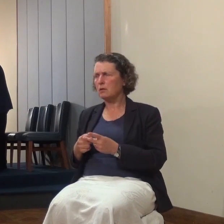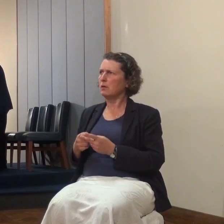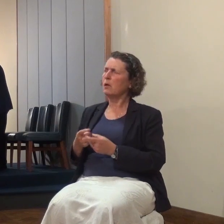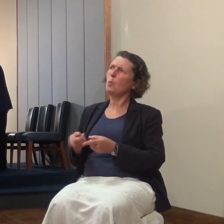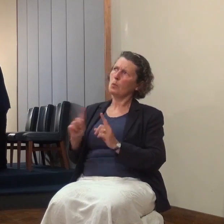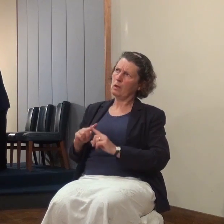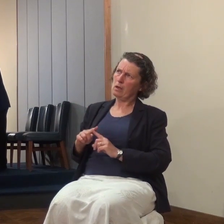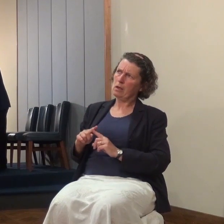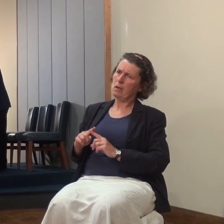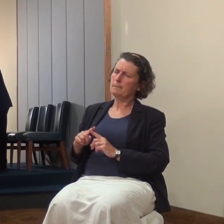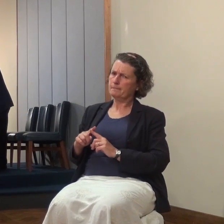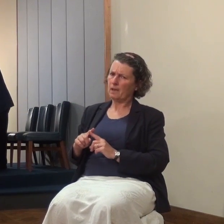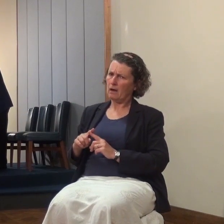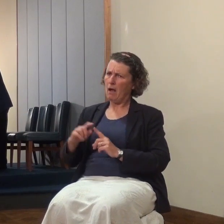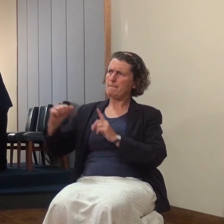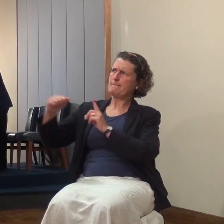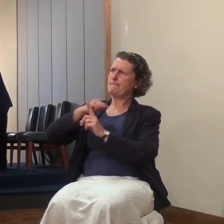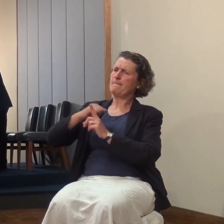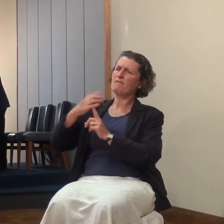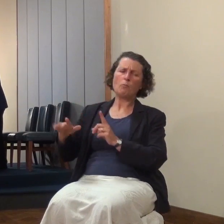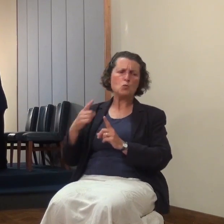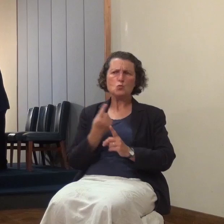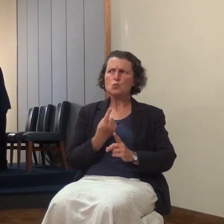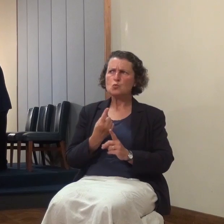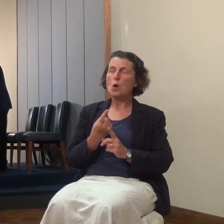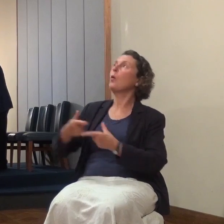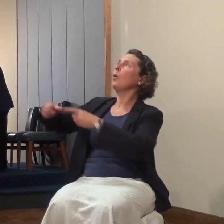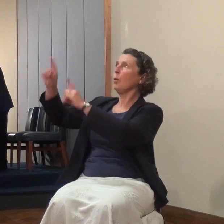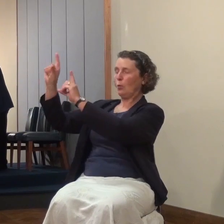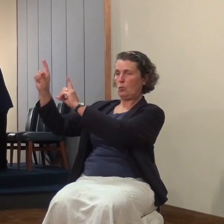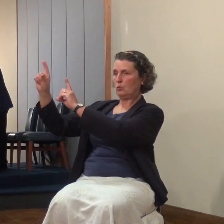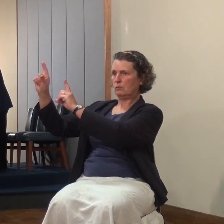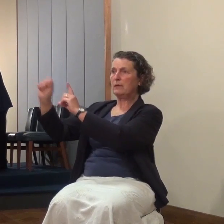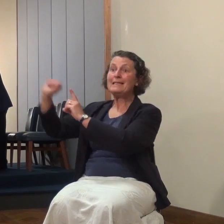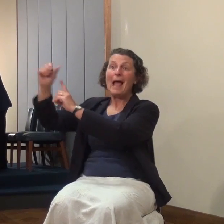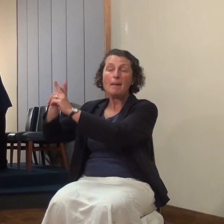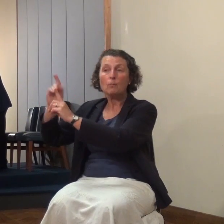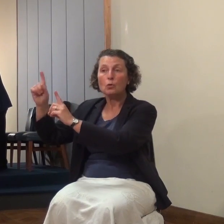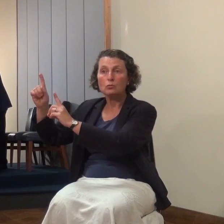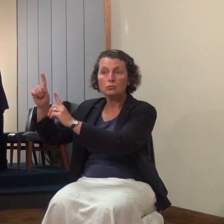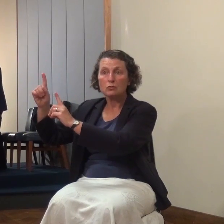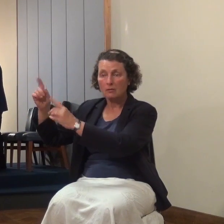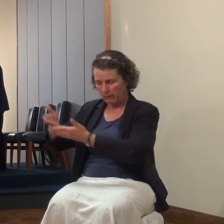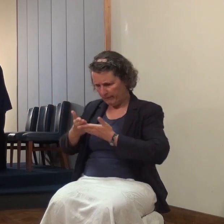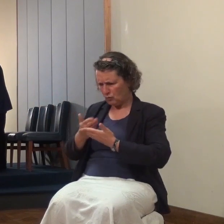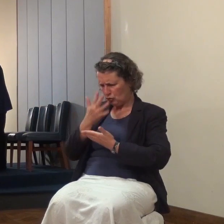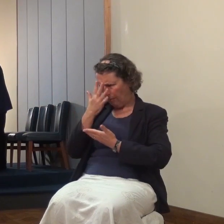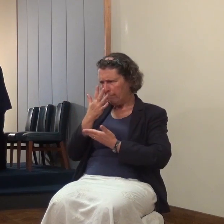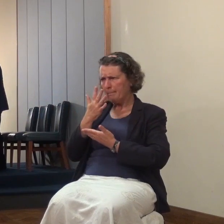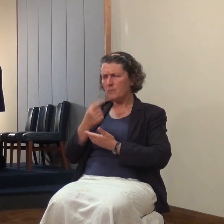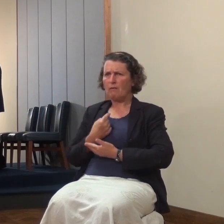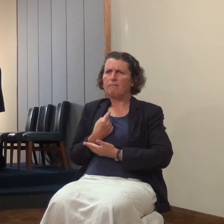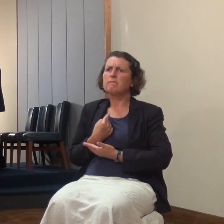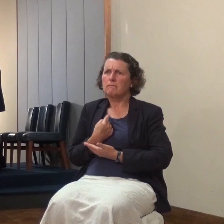were, buffeted by the Lord, with the intent of making us ashamed, and in this way,